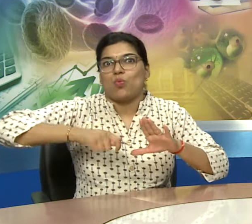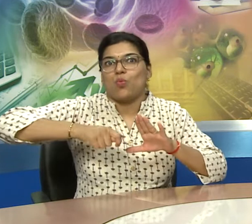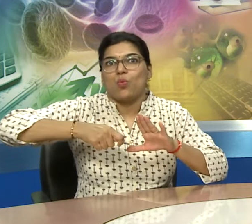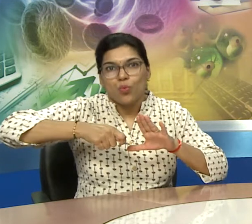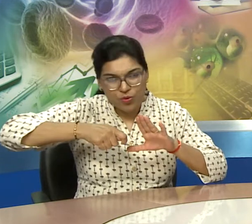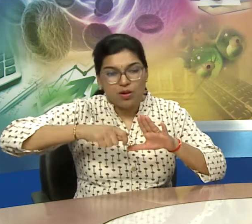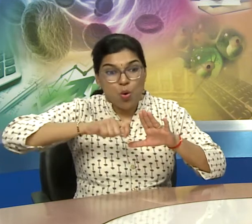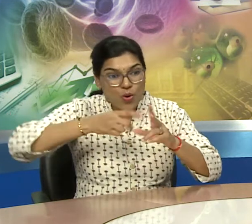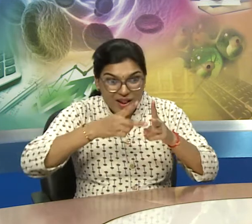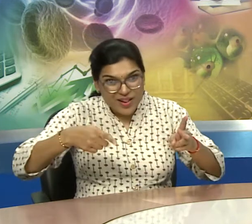agriculture